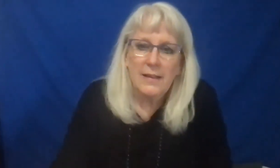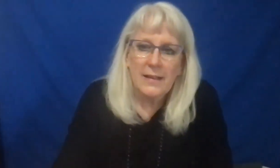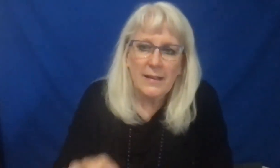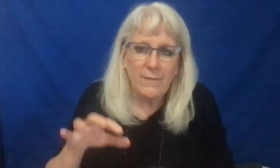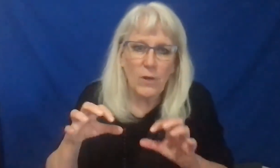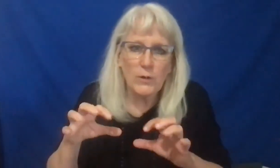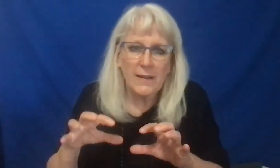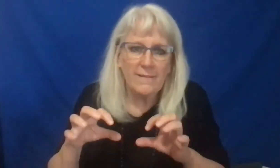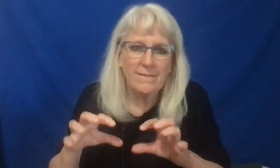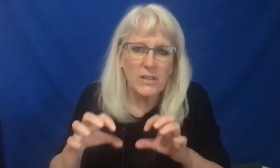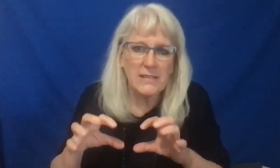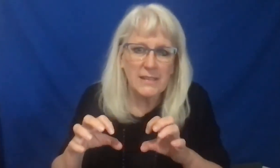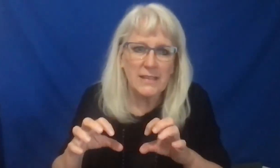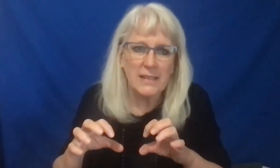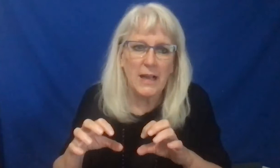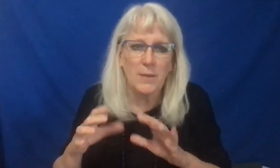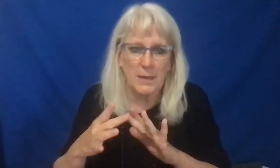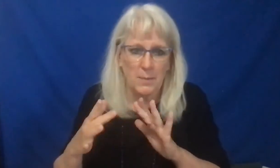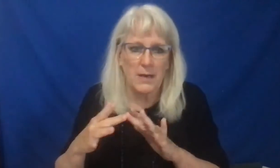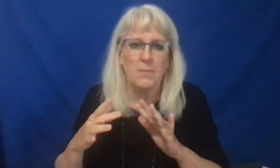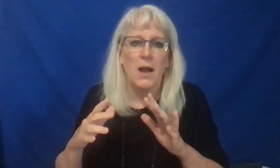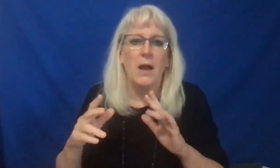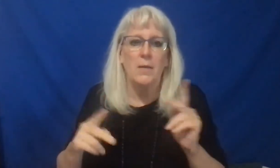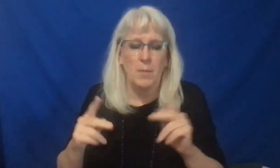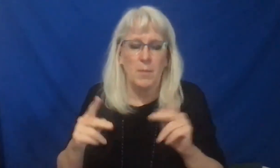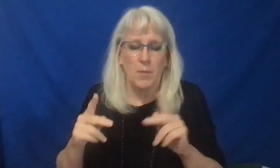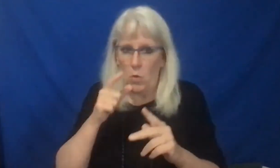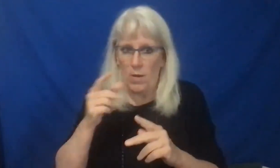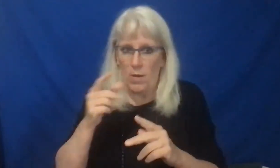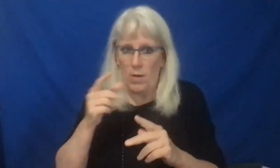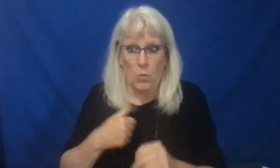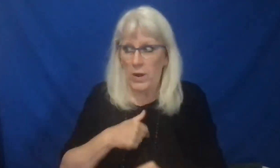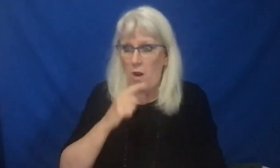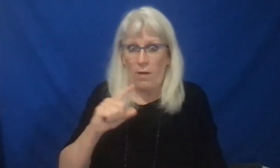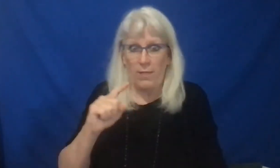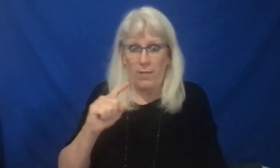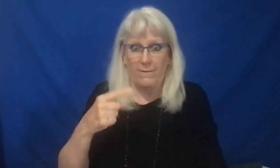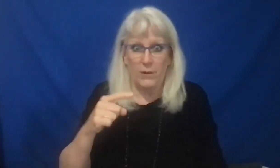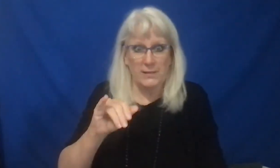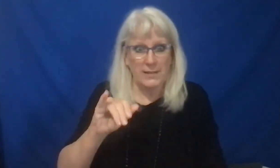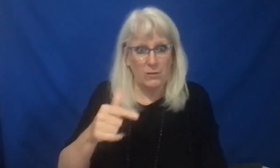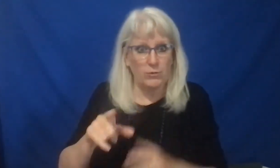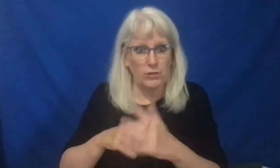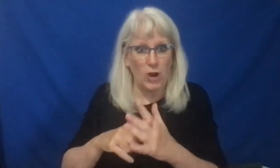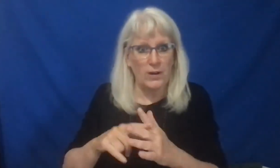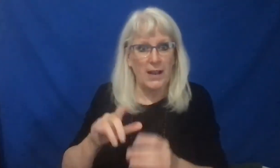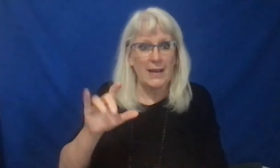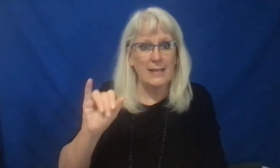York, who informed me that we're actually the first in our group to start an Instagram account. They give a lot of